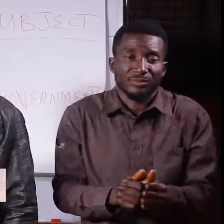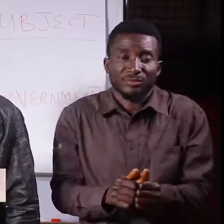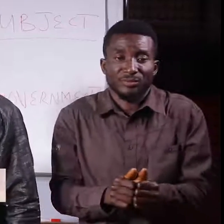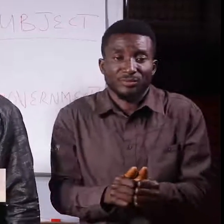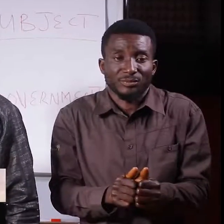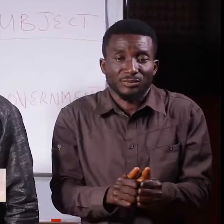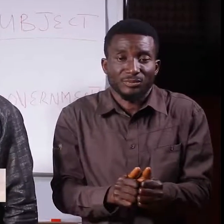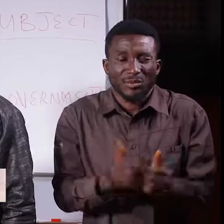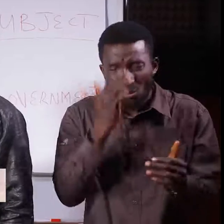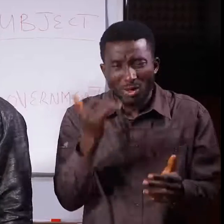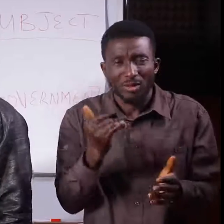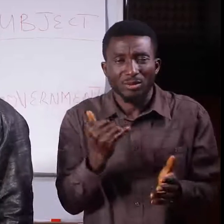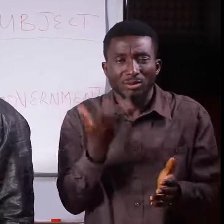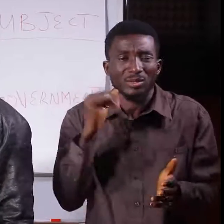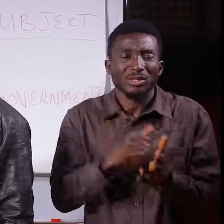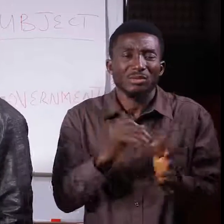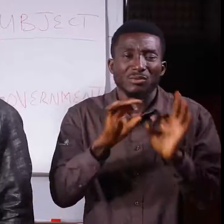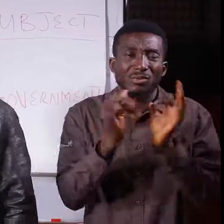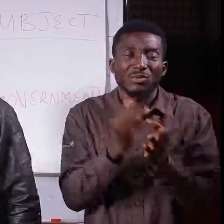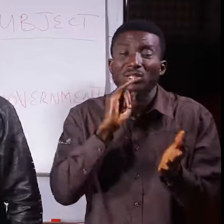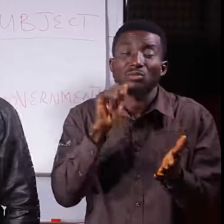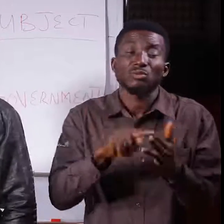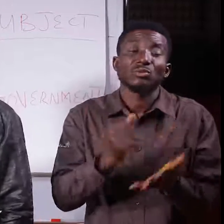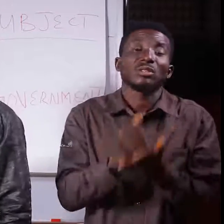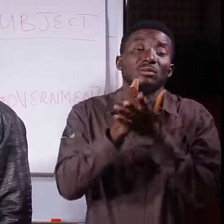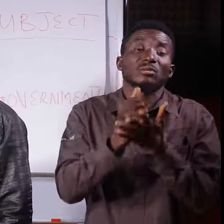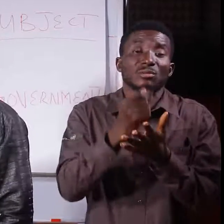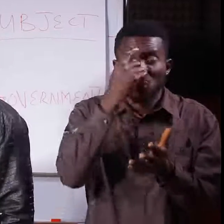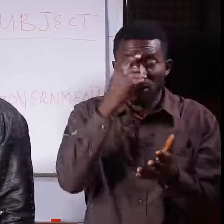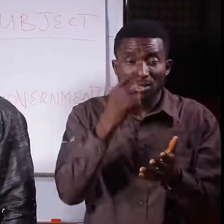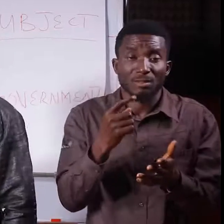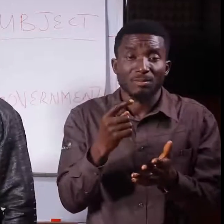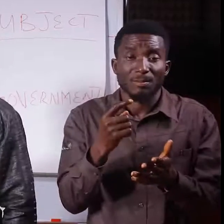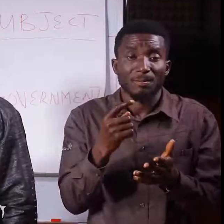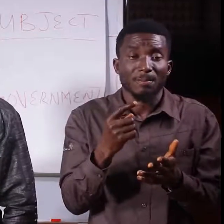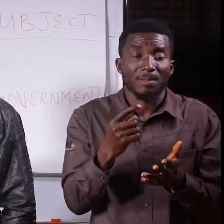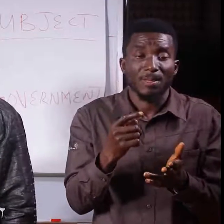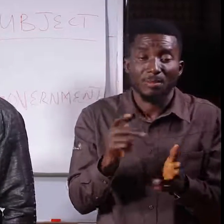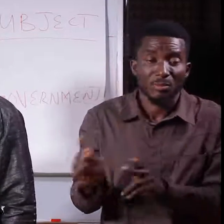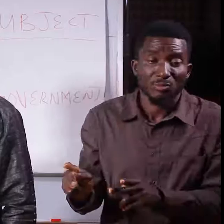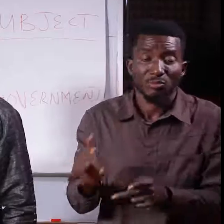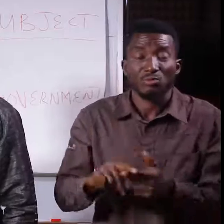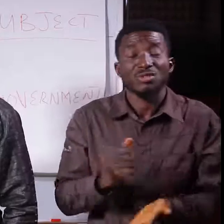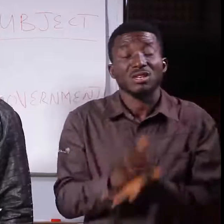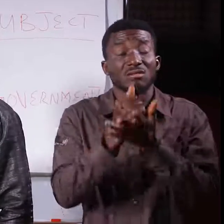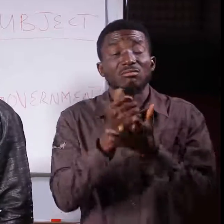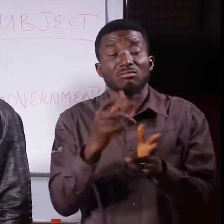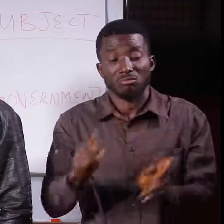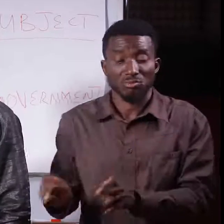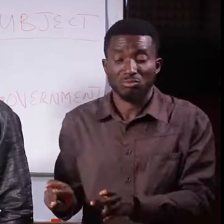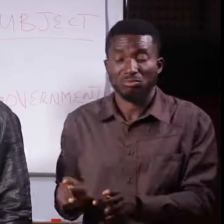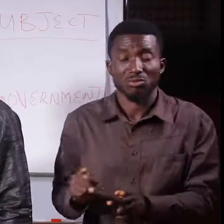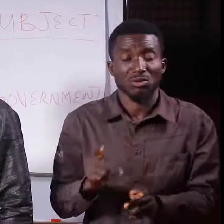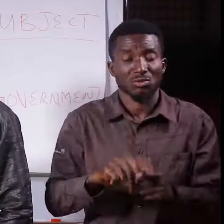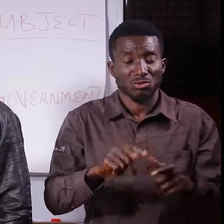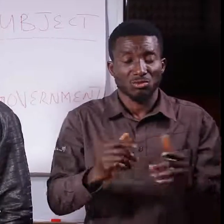local government is created or formed is to help local participation, to help the masses, to help the people, to